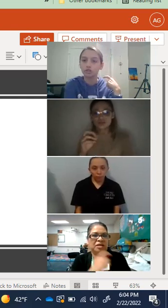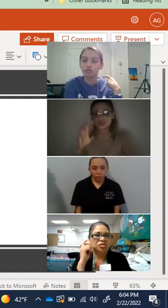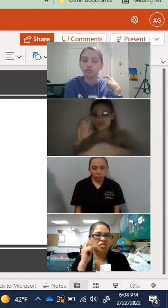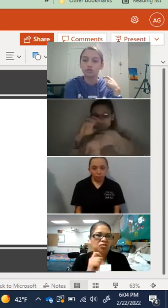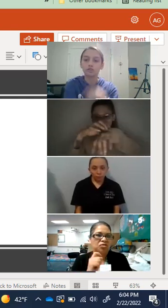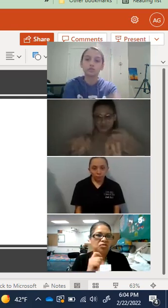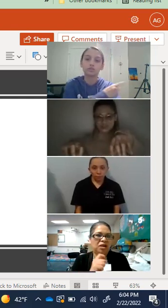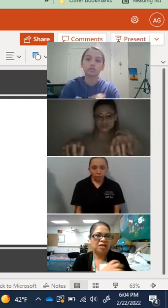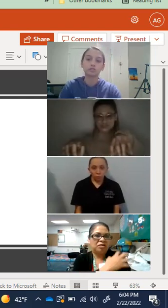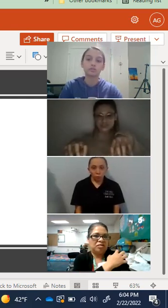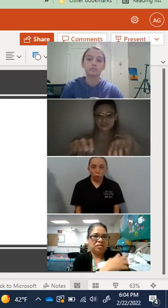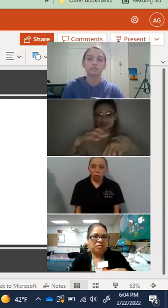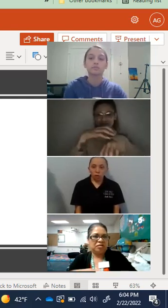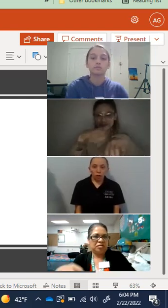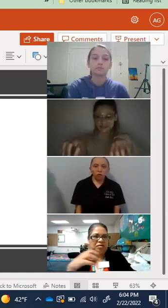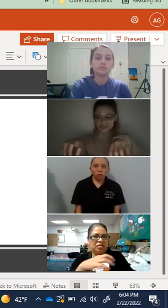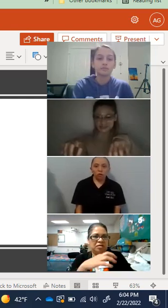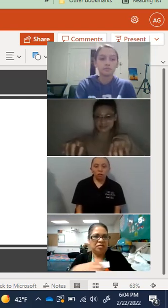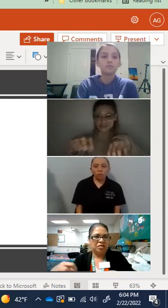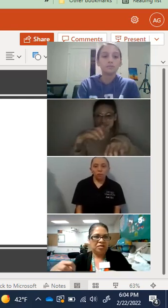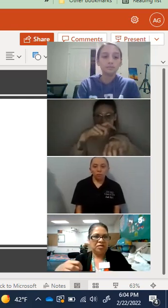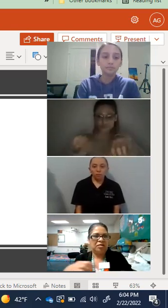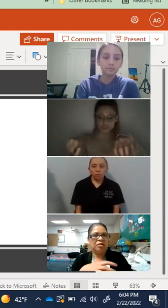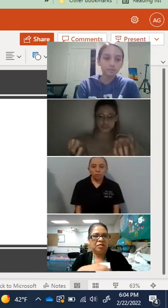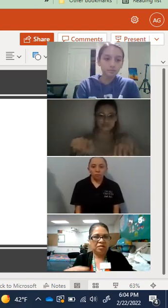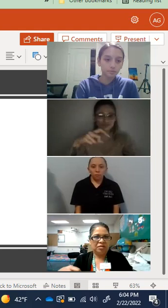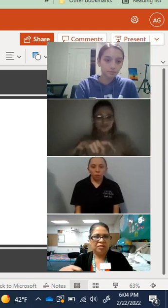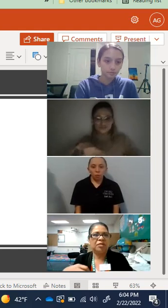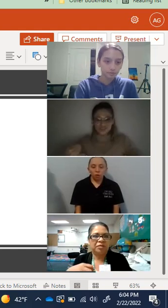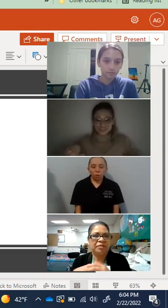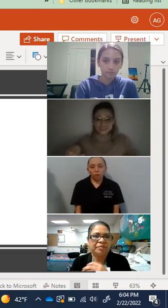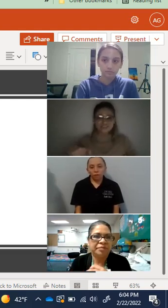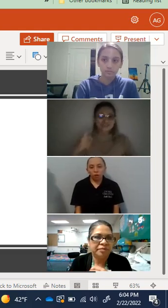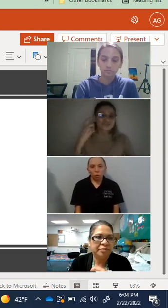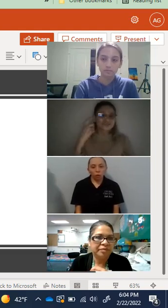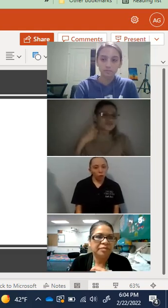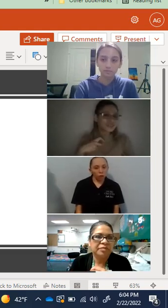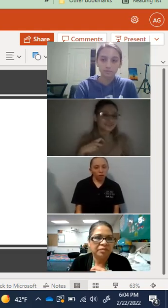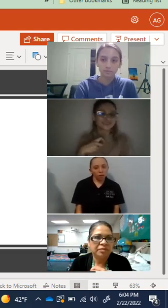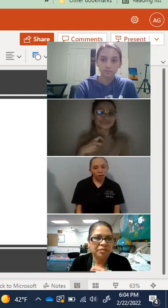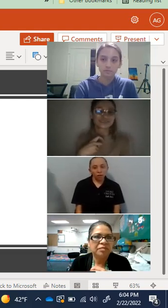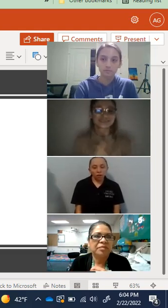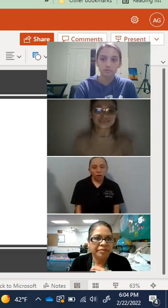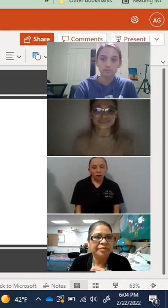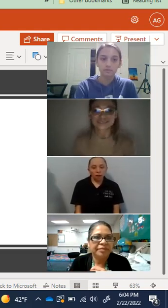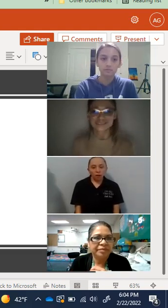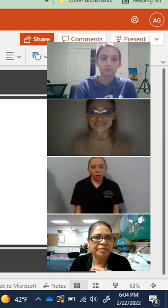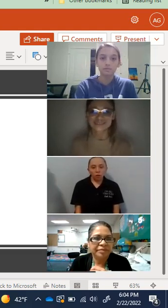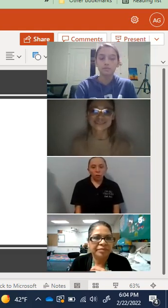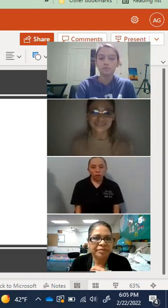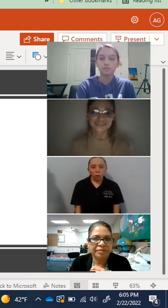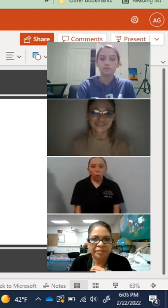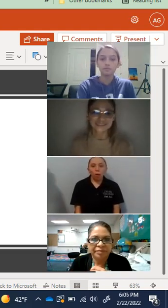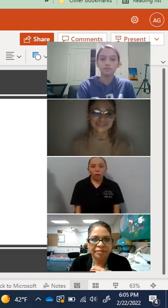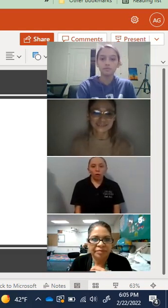Scratch. Or scratch. With one finger or four. And it